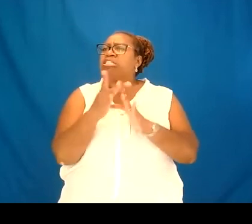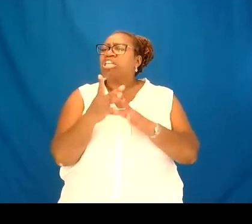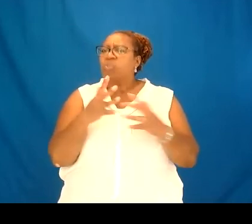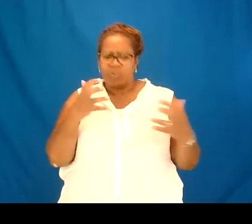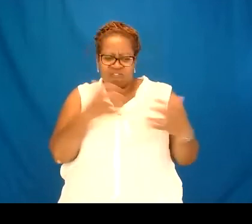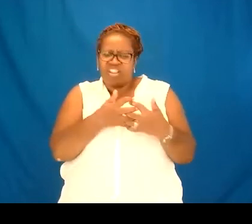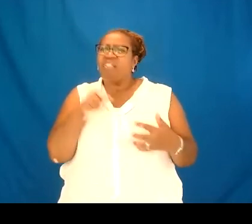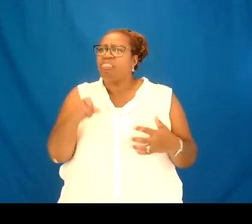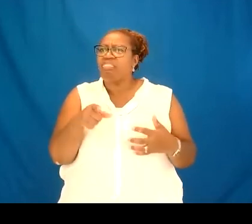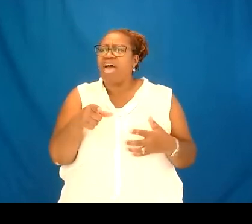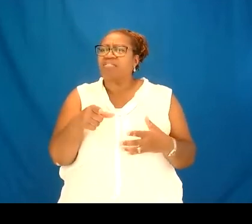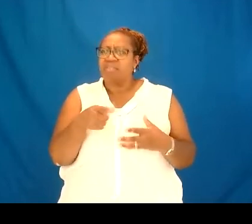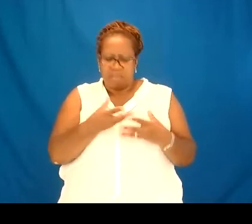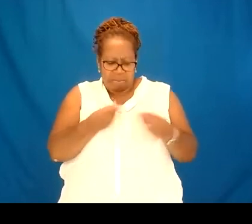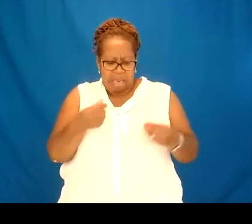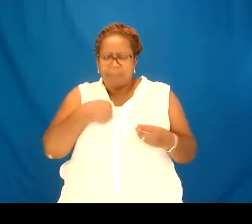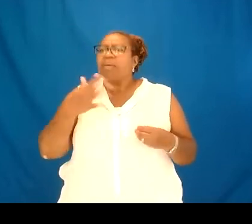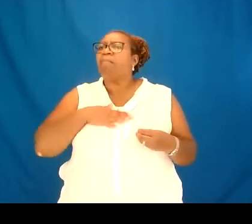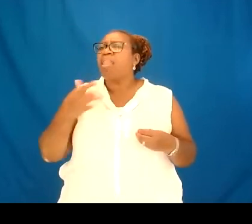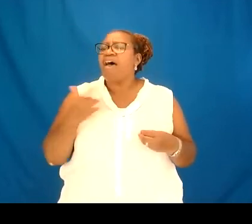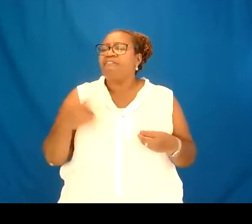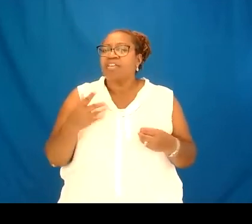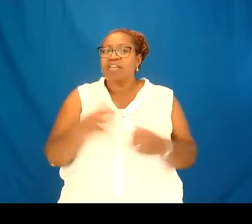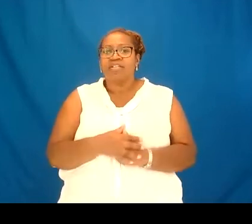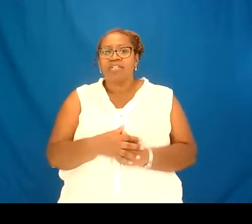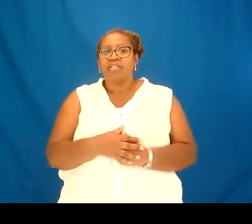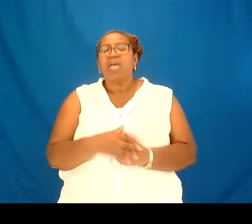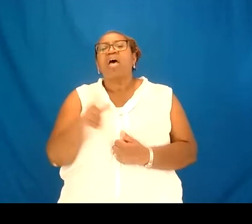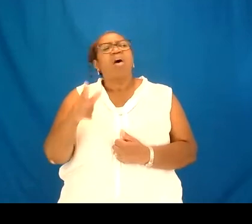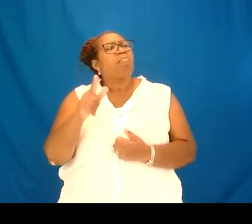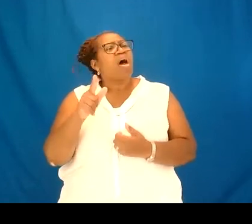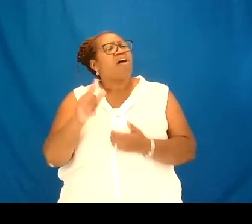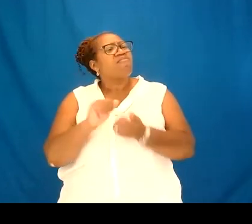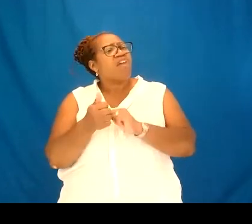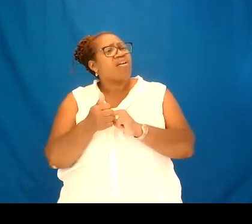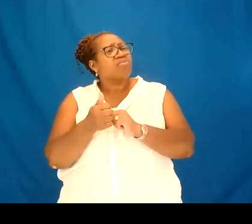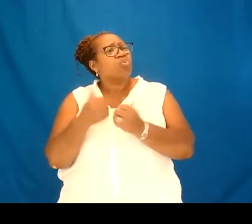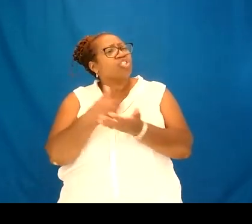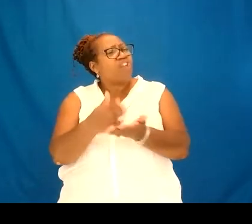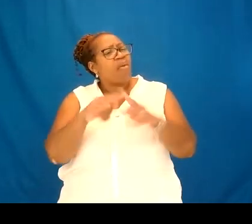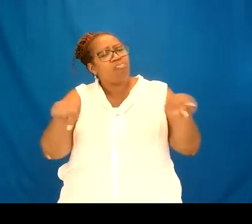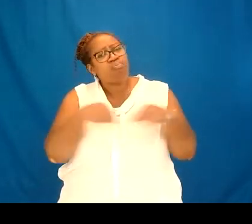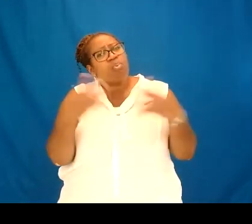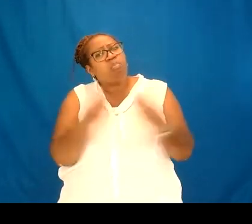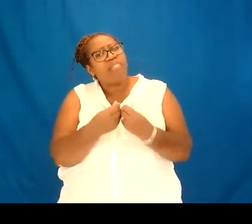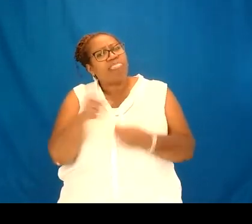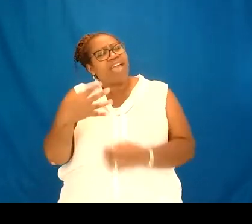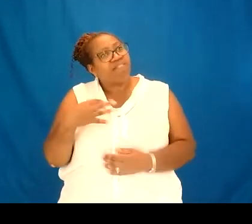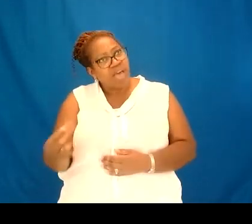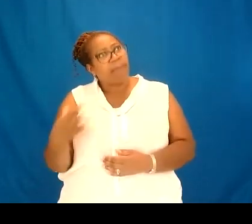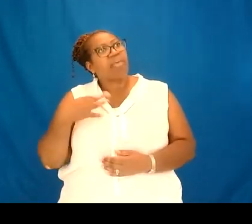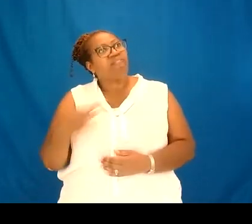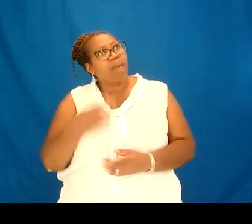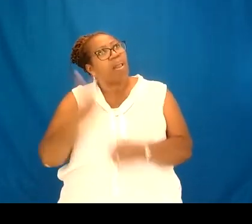many invitations to church by my roommates, I finally went to see what all the fuss was about. But as soon as I